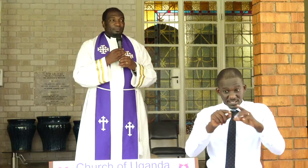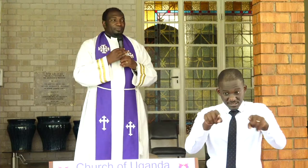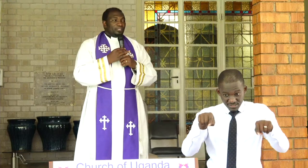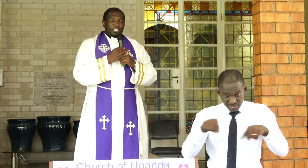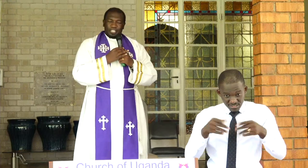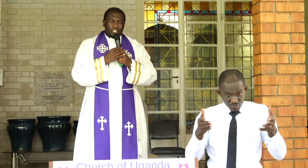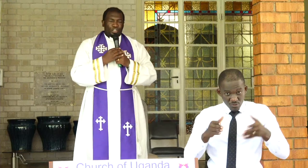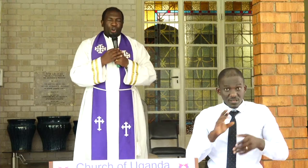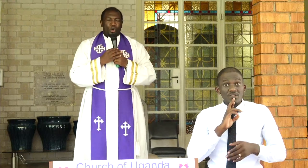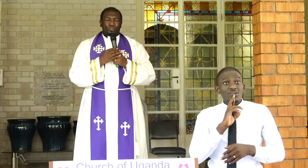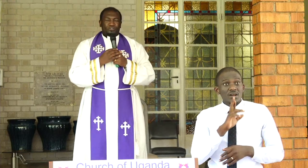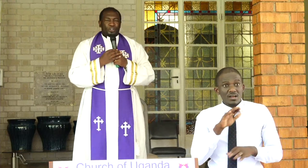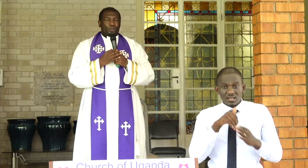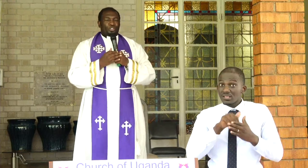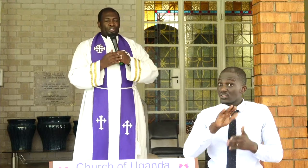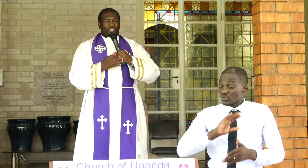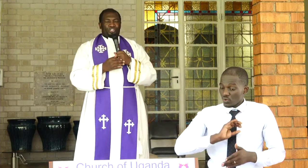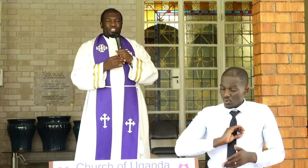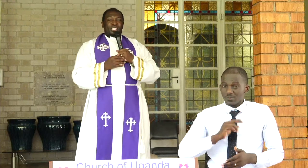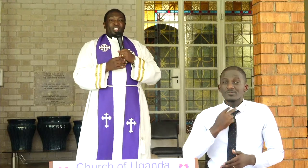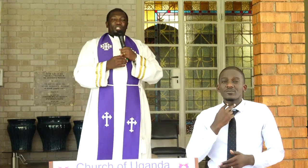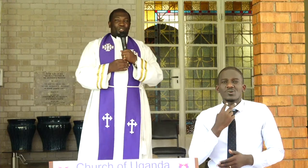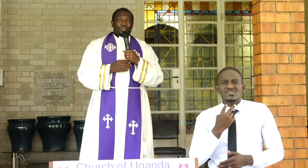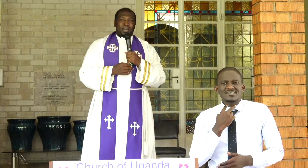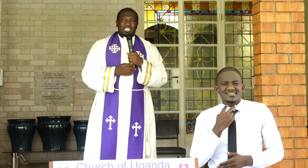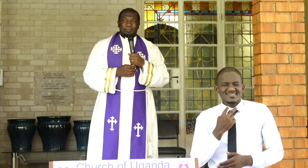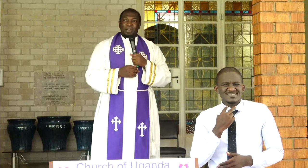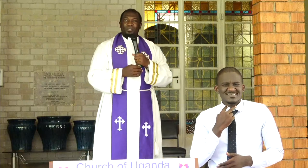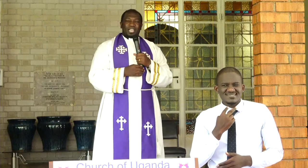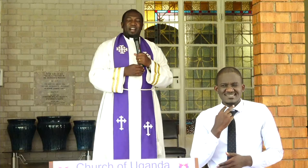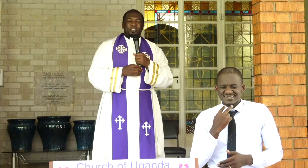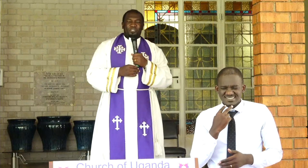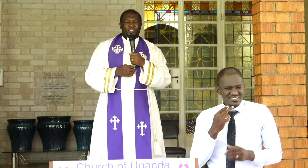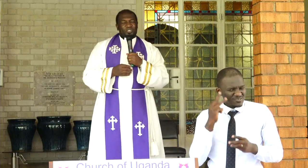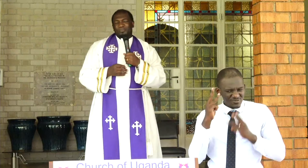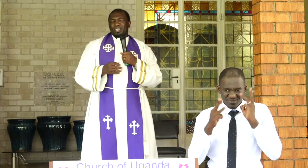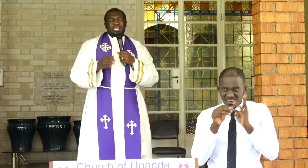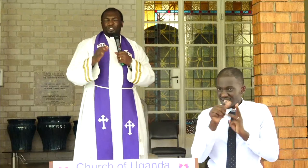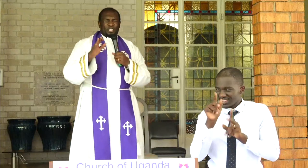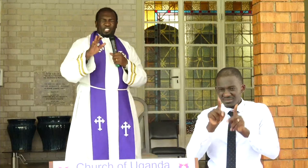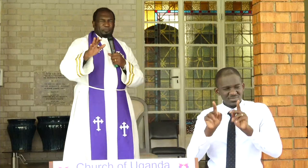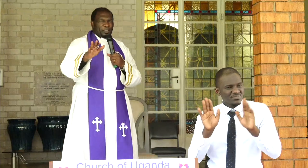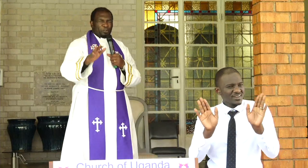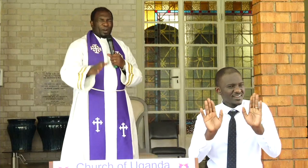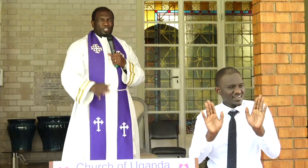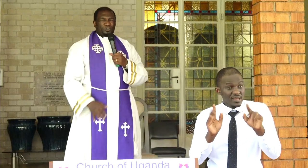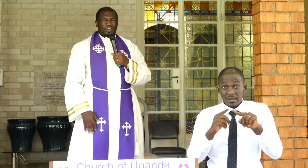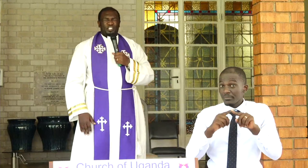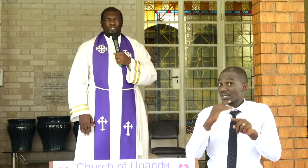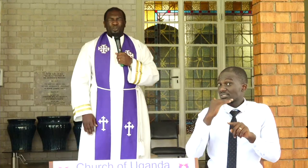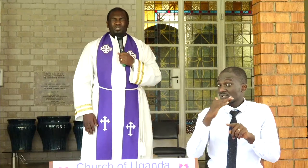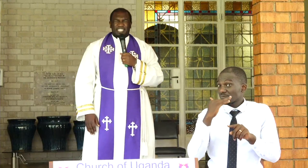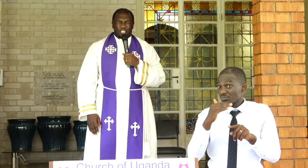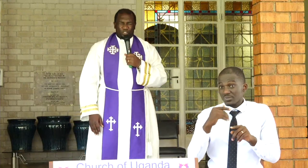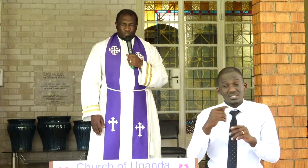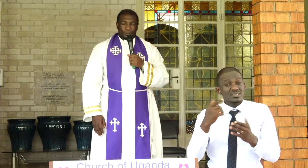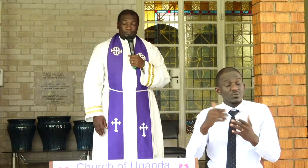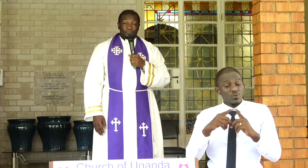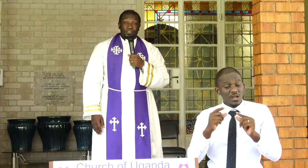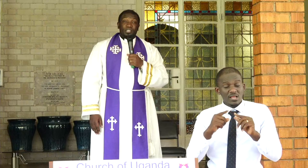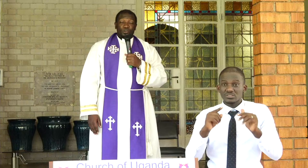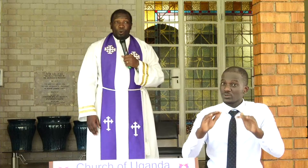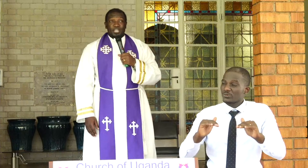are. In your own voice. Do not mind about others. Just speak words of